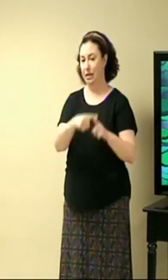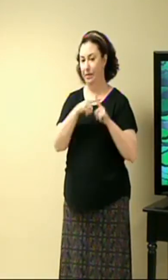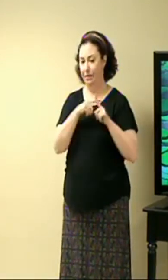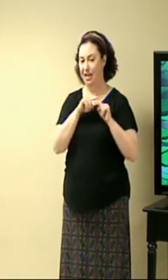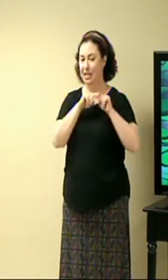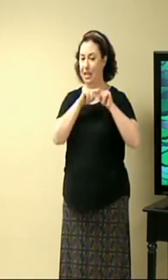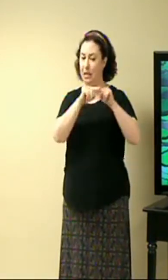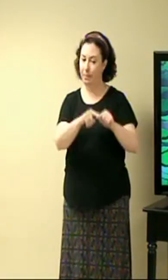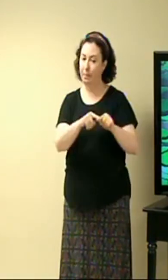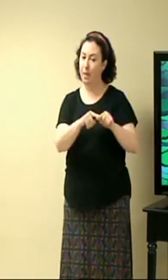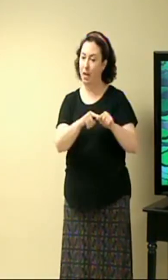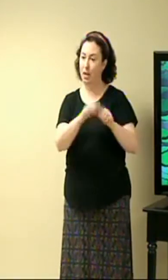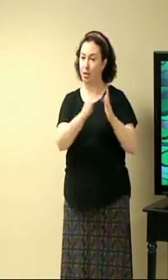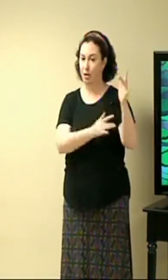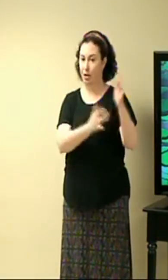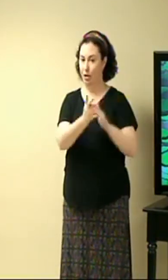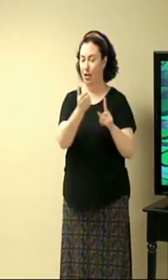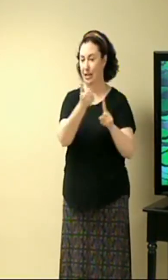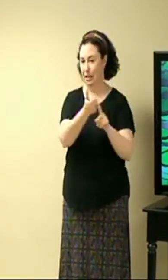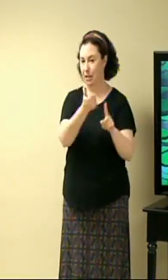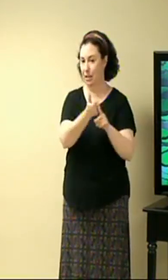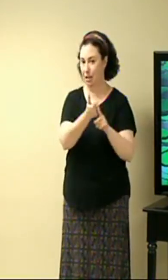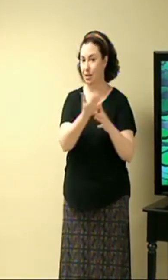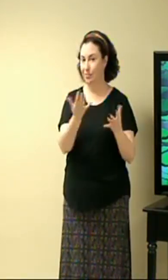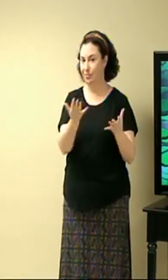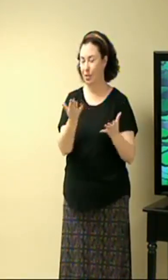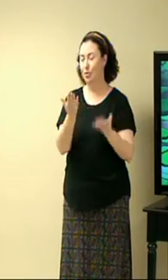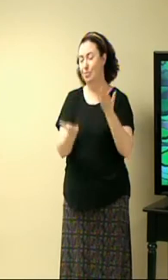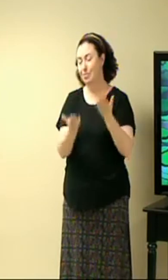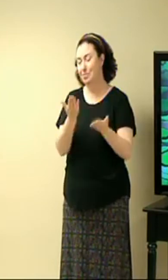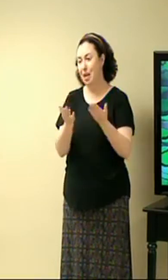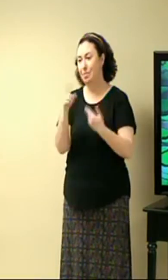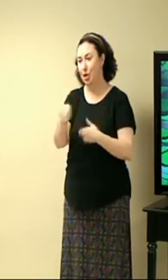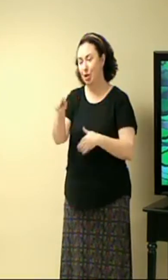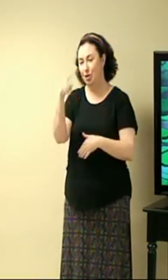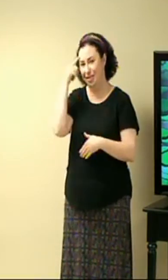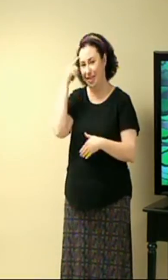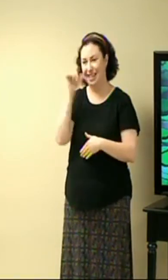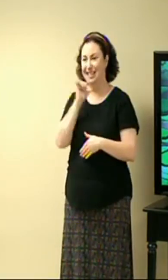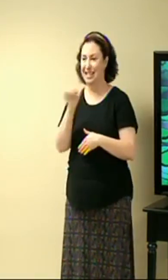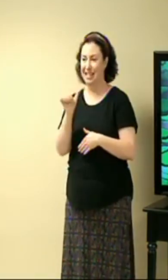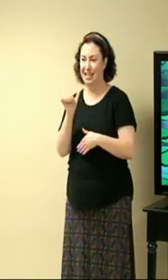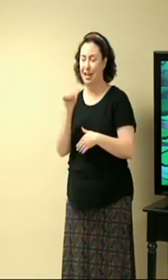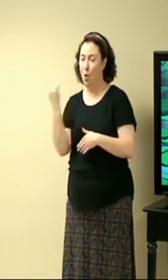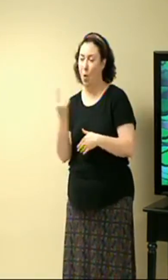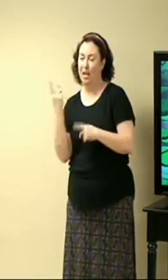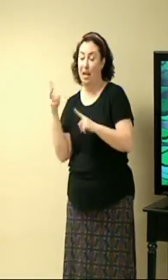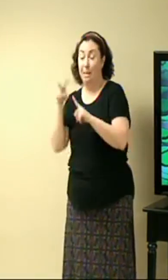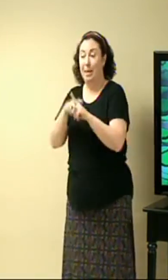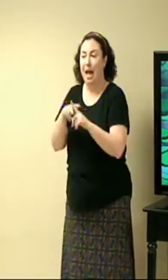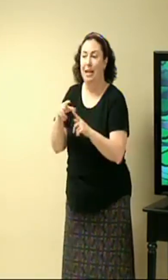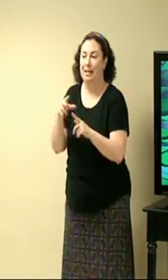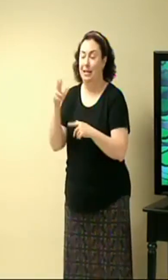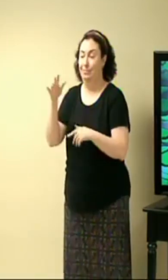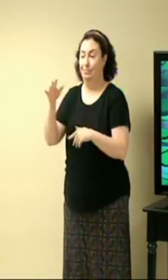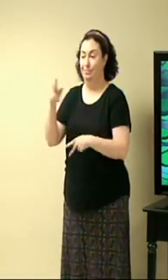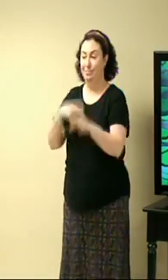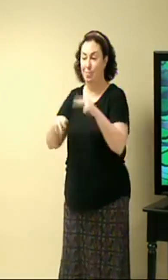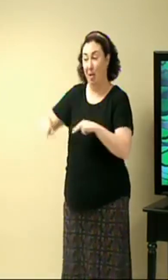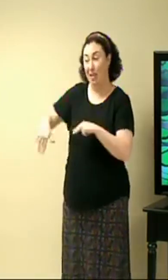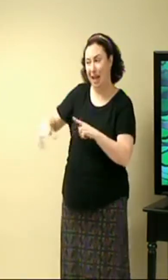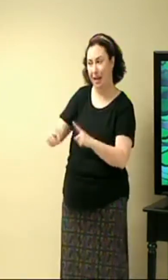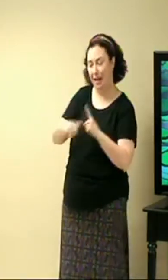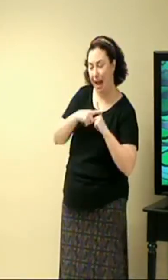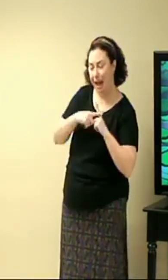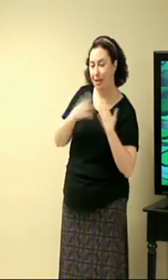Jesus. And you're probably thinking this applies to non-Christians, and it does. So let me speak to non-Christians really quick. If you're in one of our campuses today and you're not a